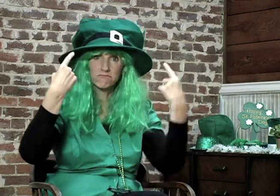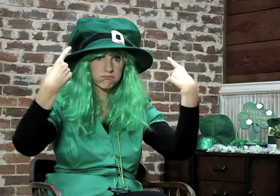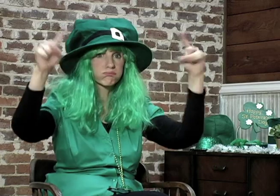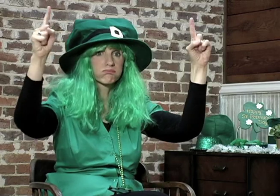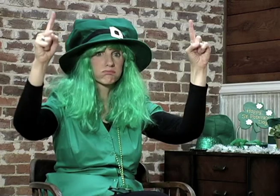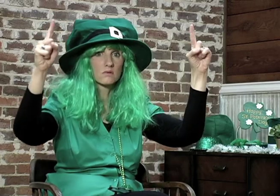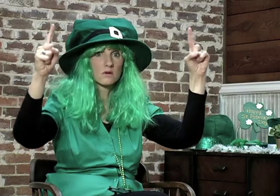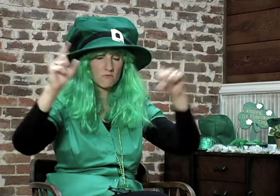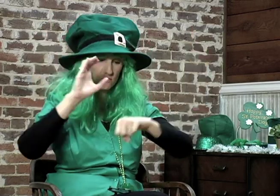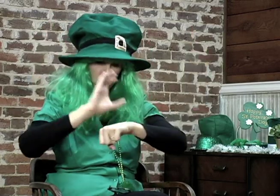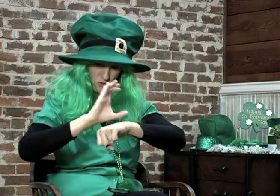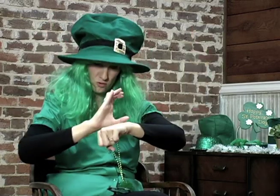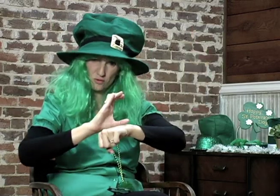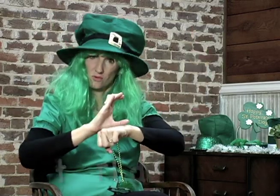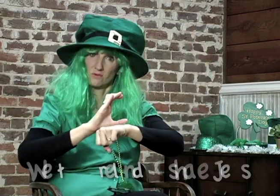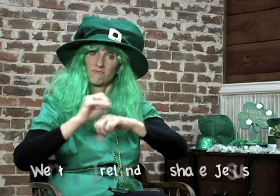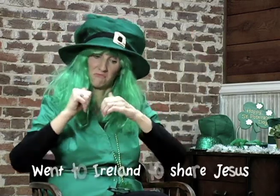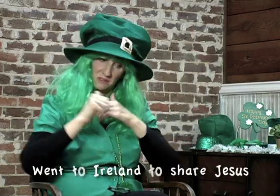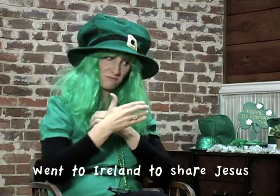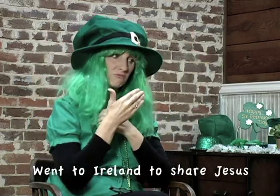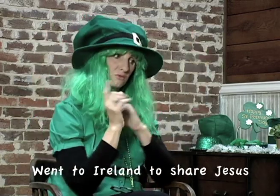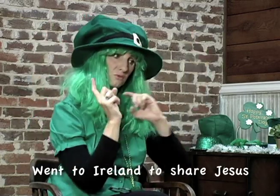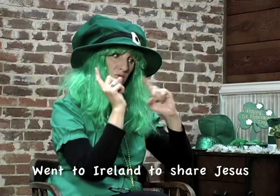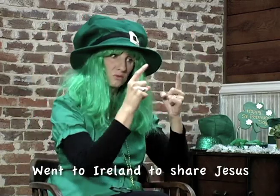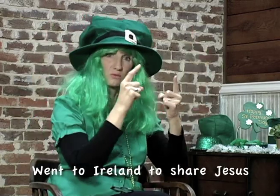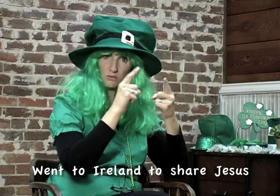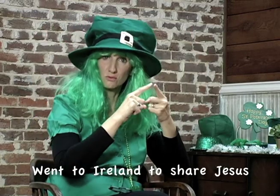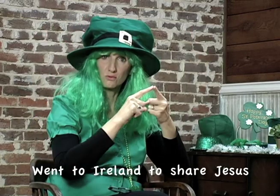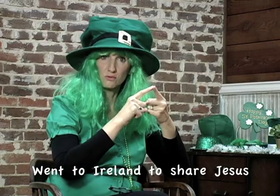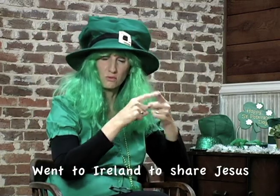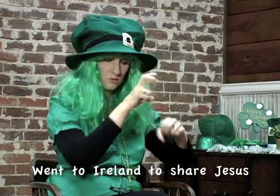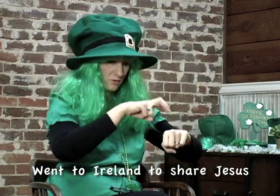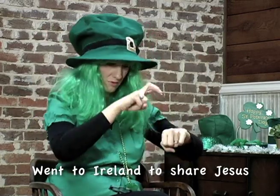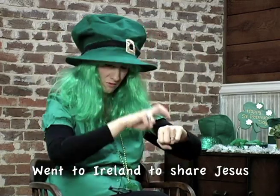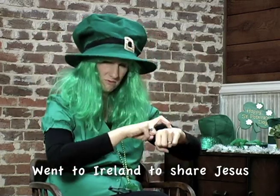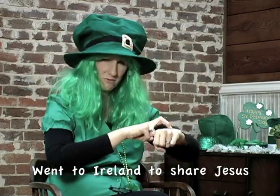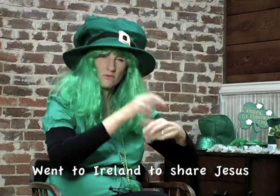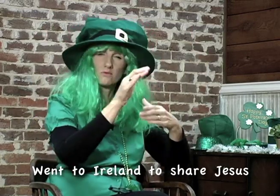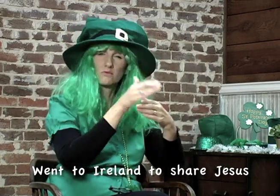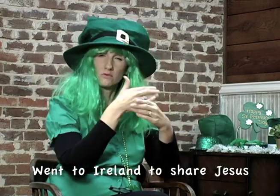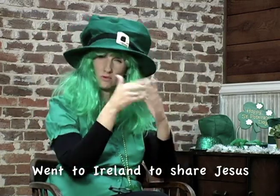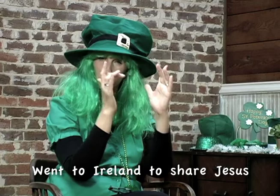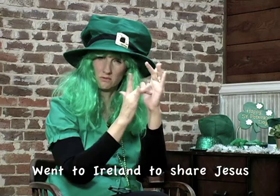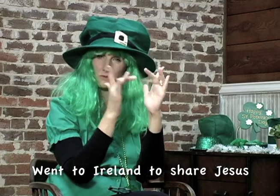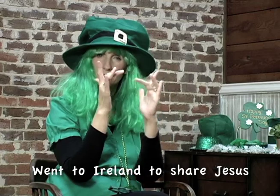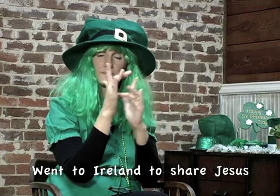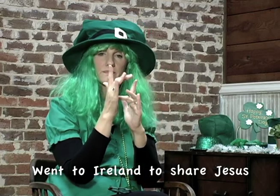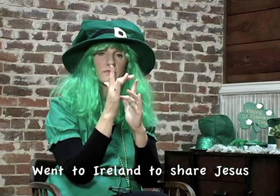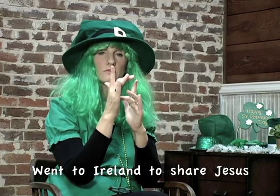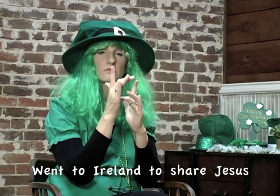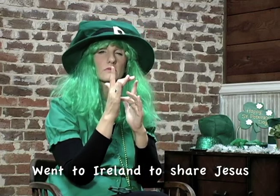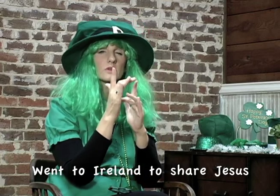Ireland. And later, he actually did go. The church in England actually sent him to Ireland to share